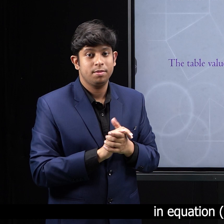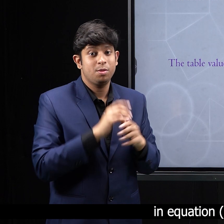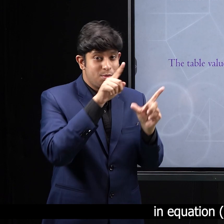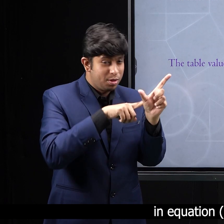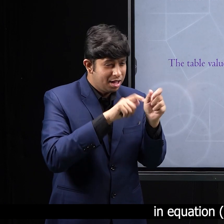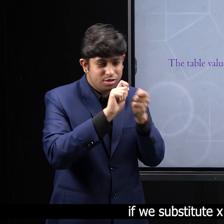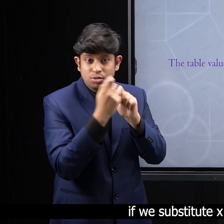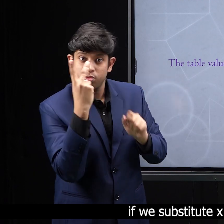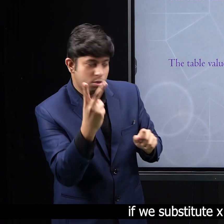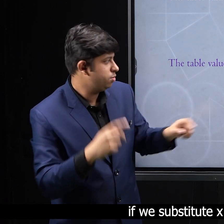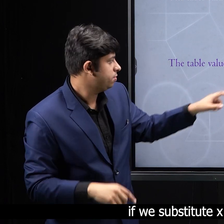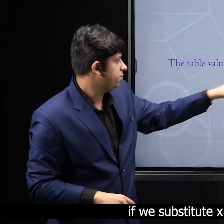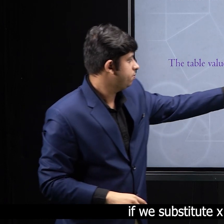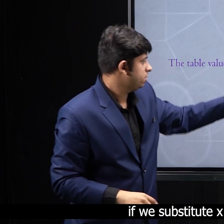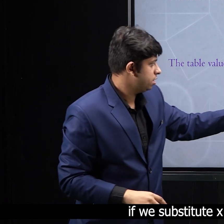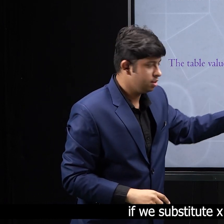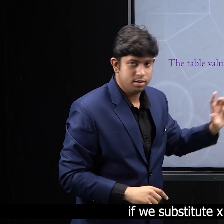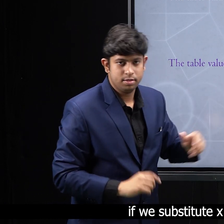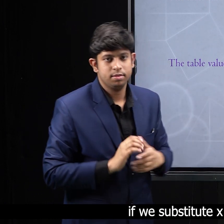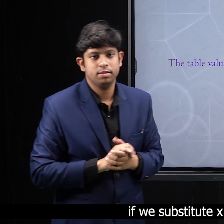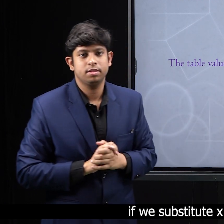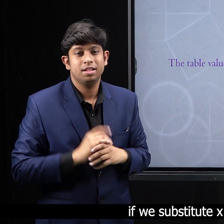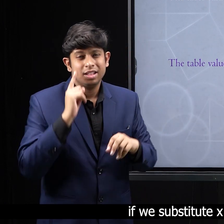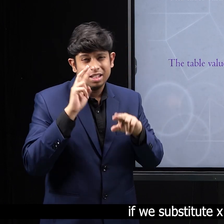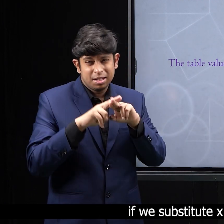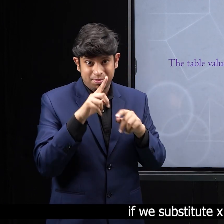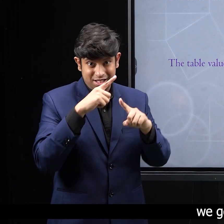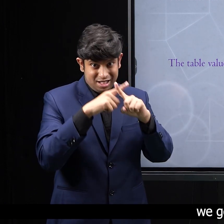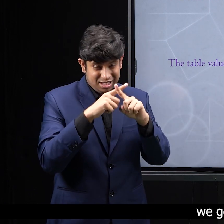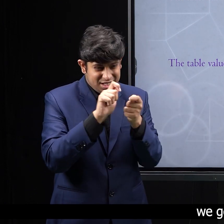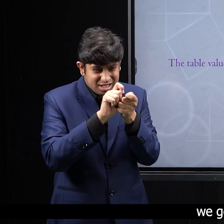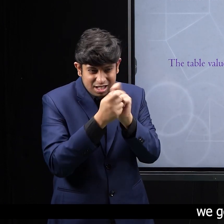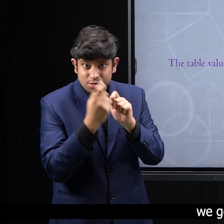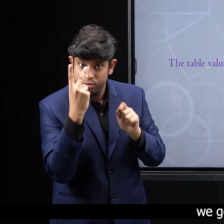2. If we substitute x value as 2 in equation 2, we get y value as 1.